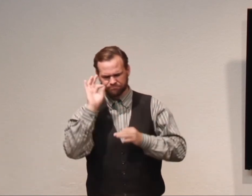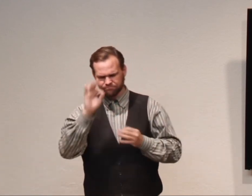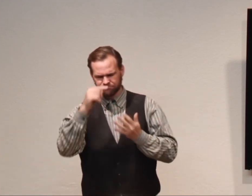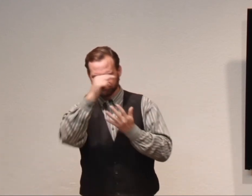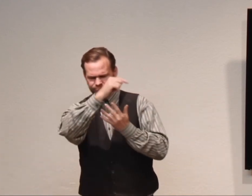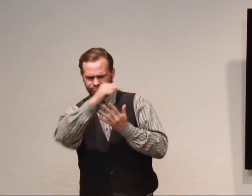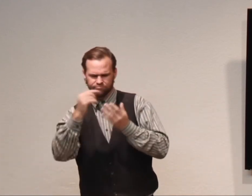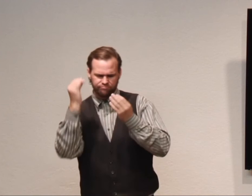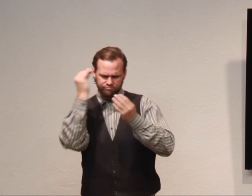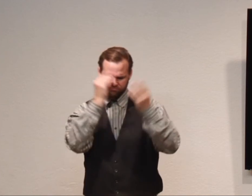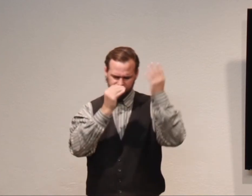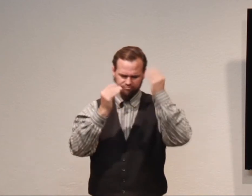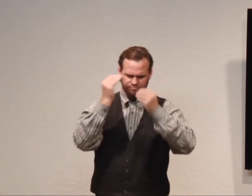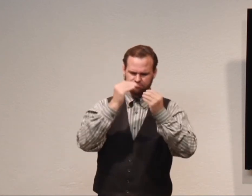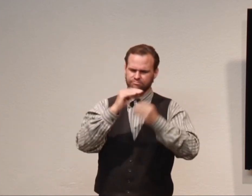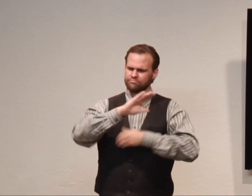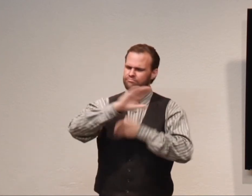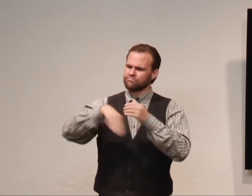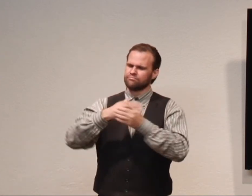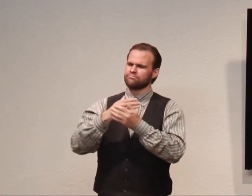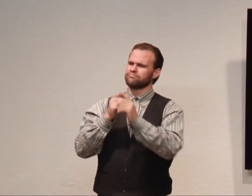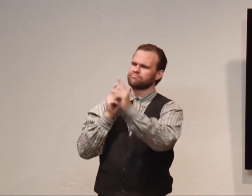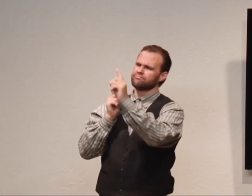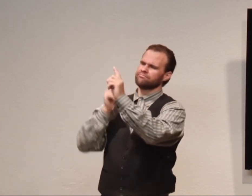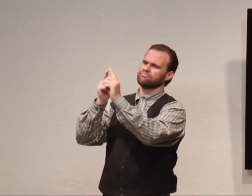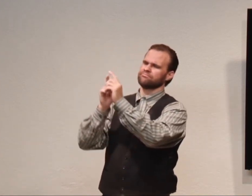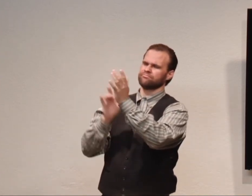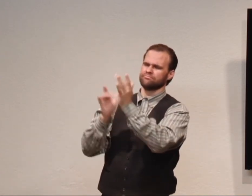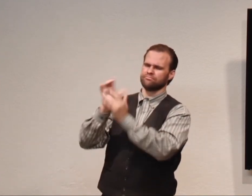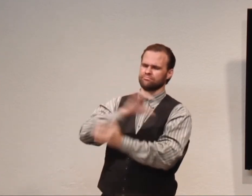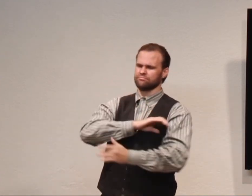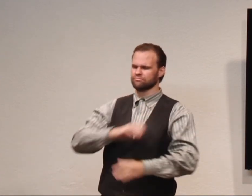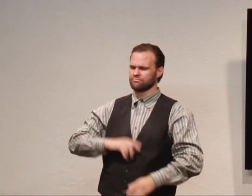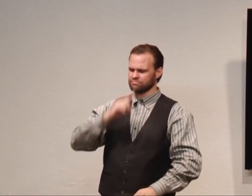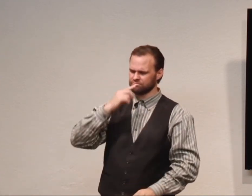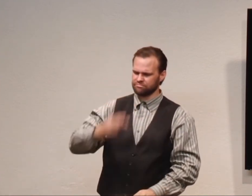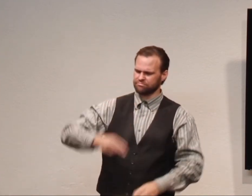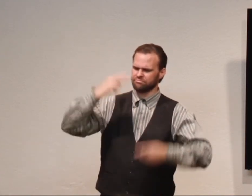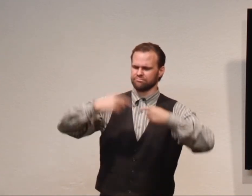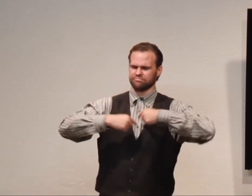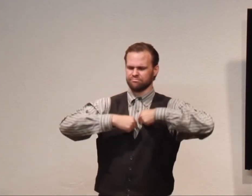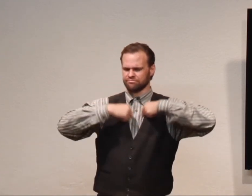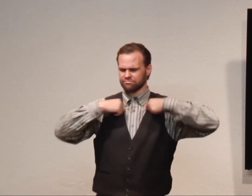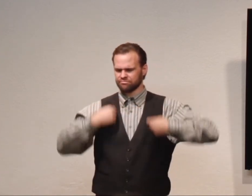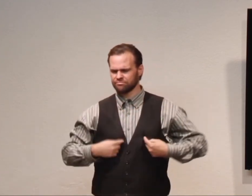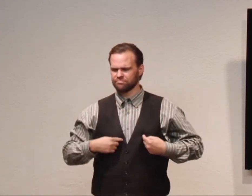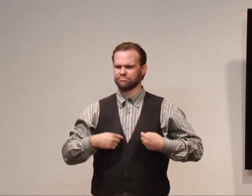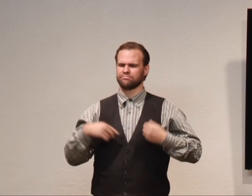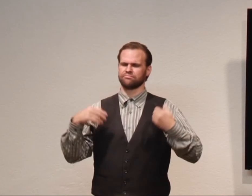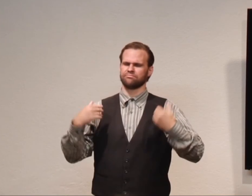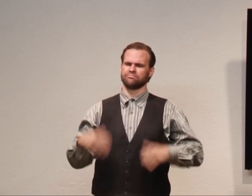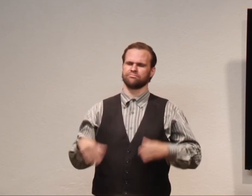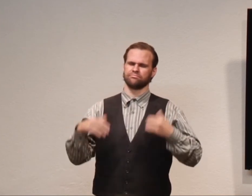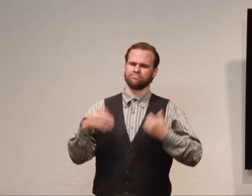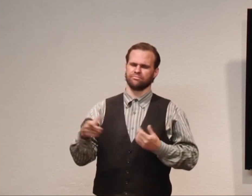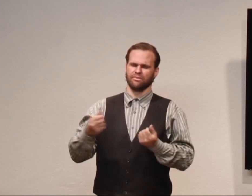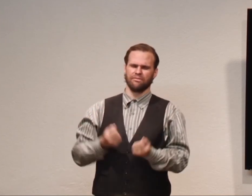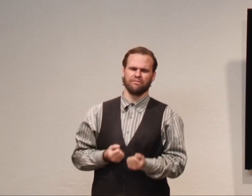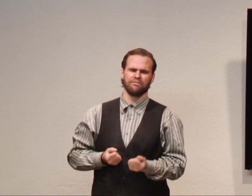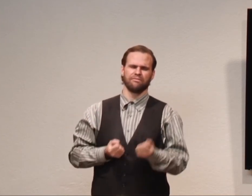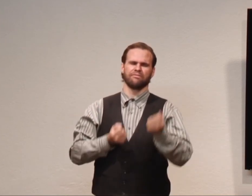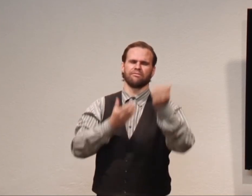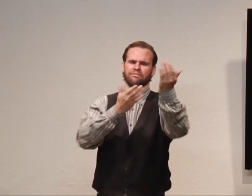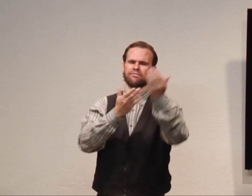for this message. Help us to think about it and help us to keep our eyes and our attention fixed on Jesus Christ, our high